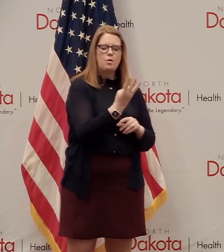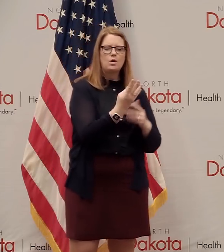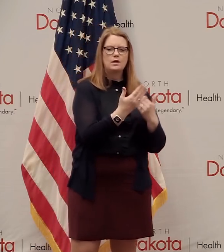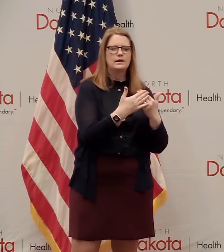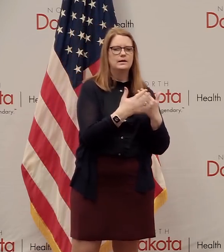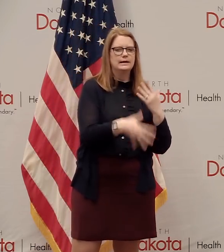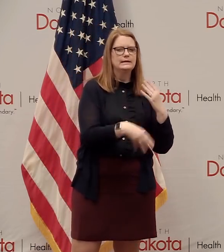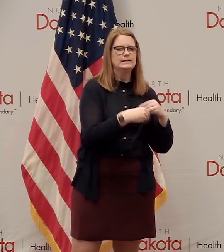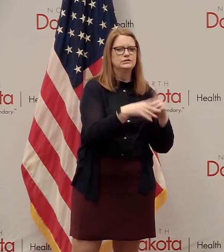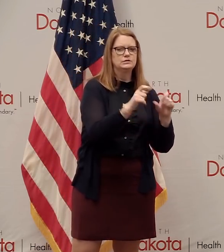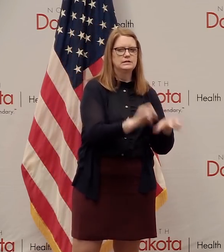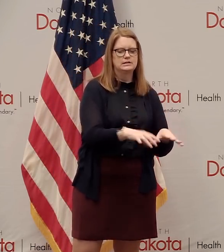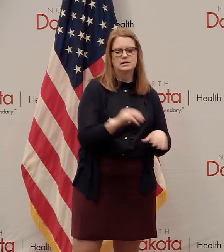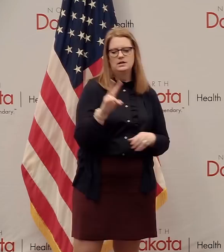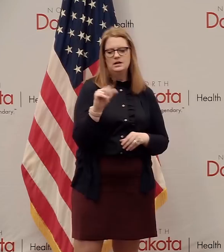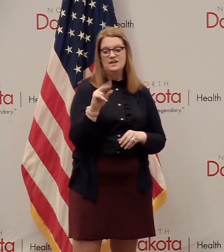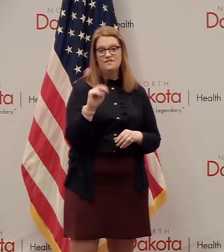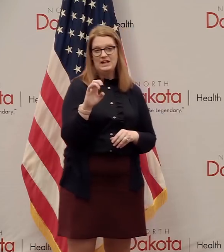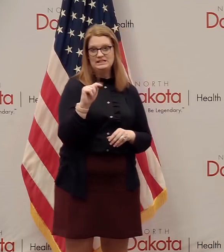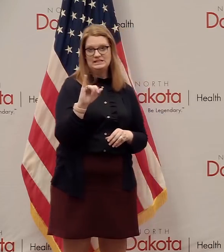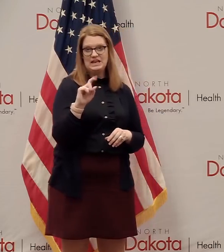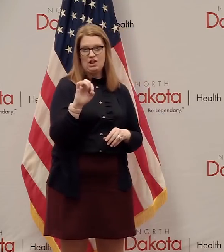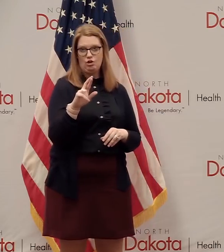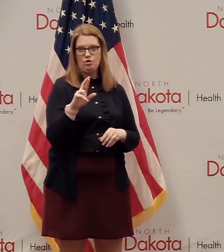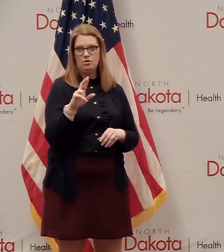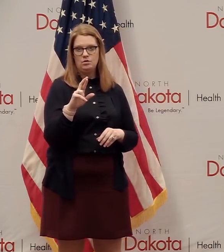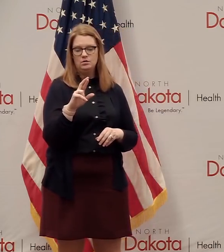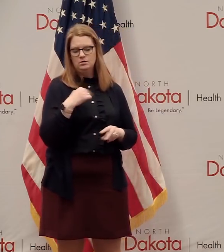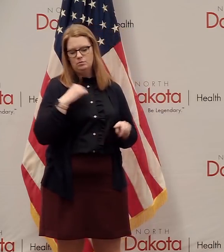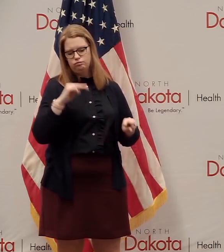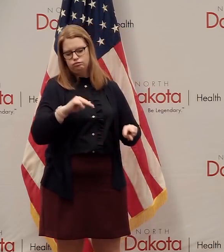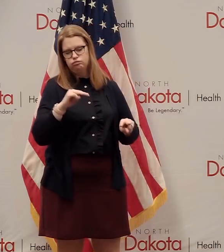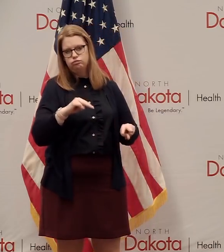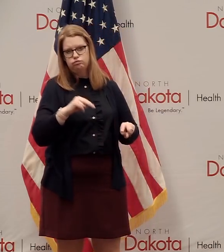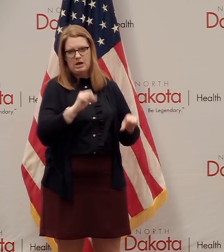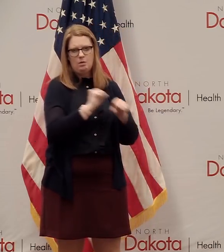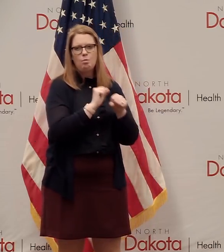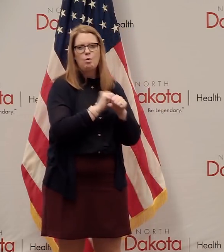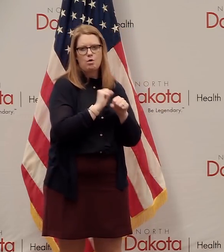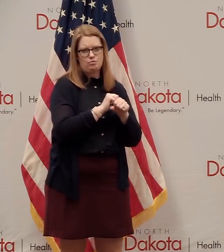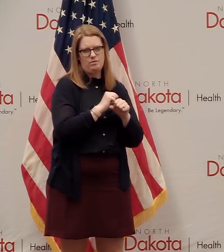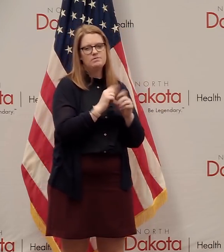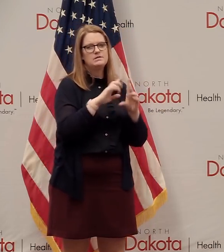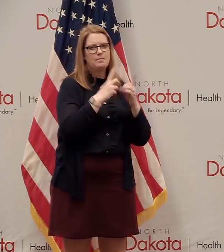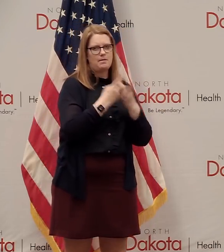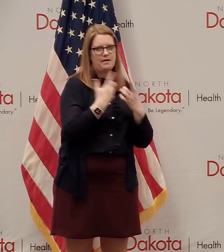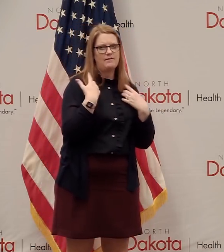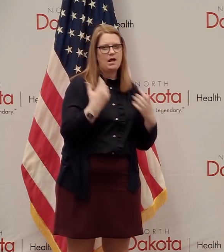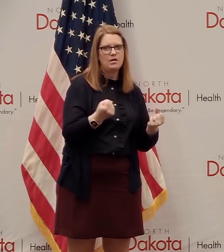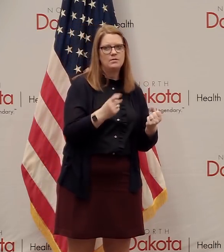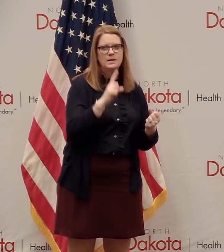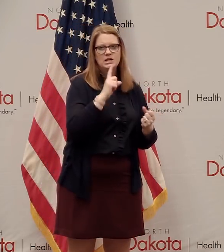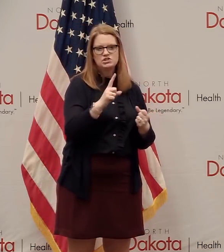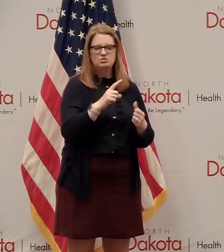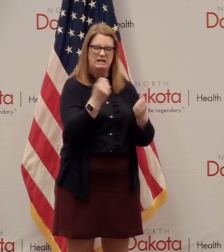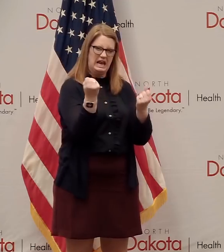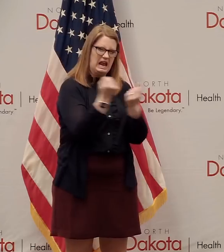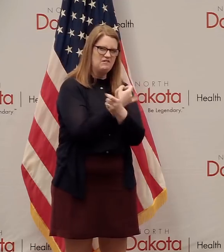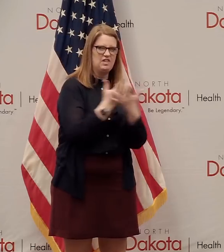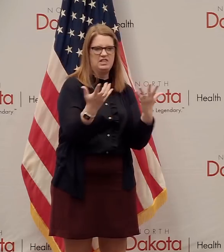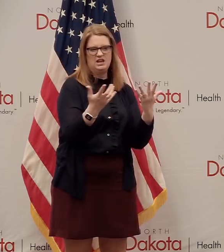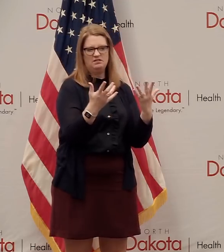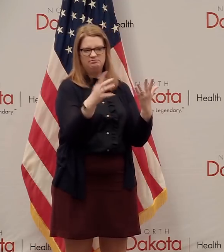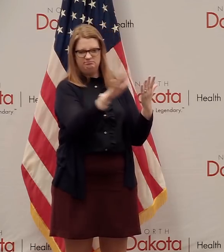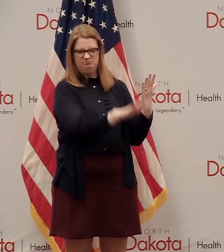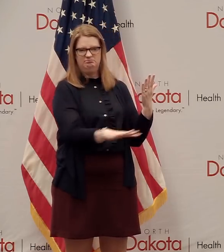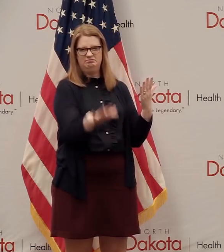testing, and Vance Taylor has worked closely with the Department of Health and others to make sure that break rooms, locker rooms, work areas, and